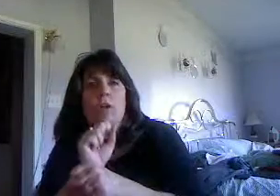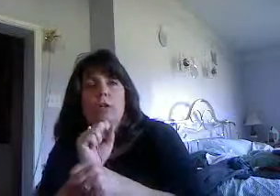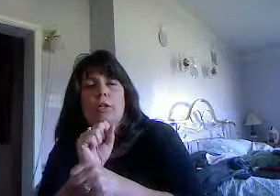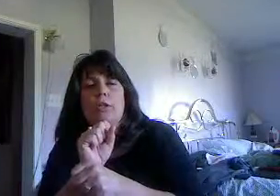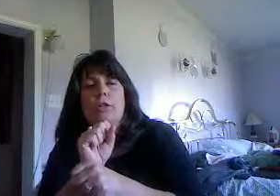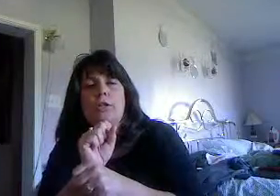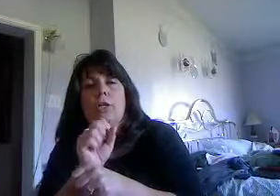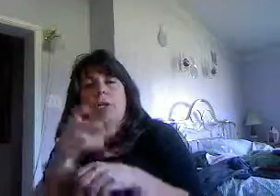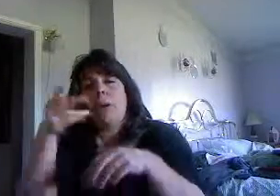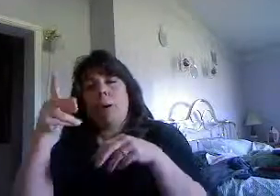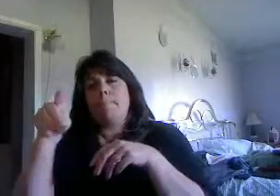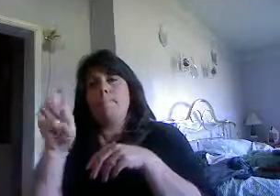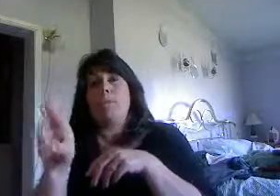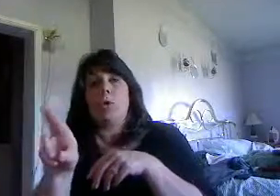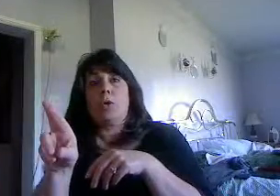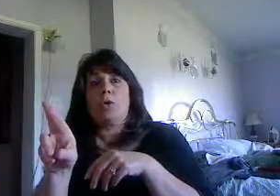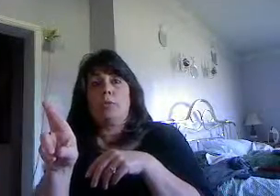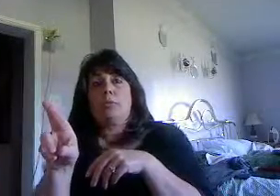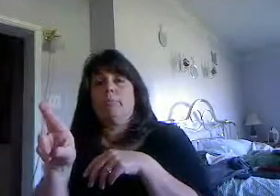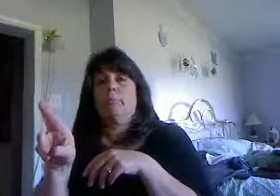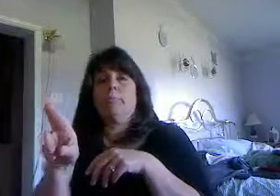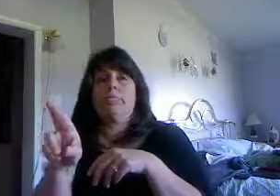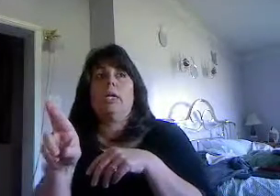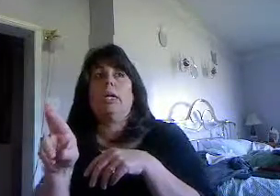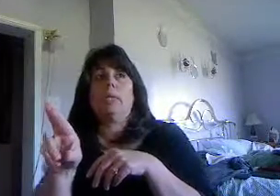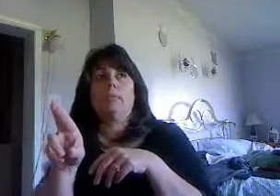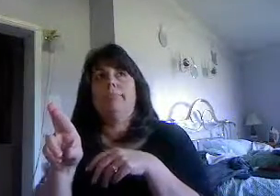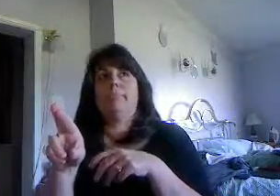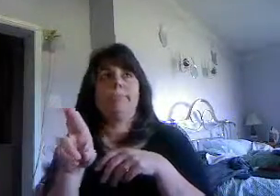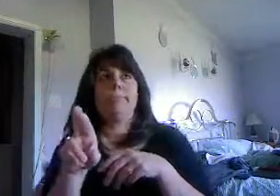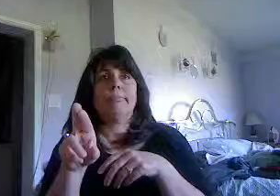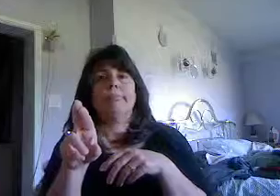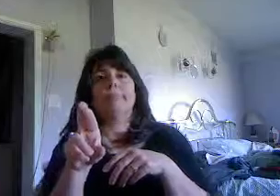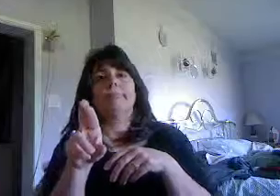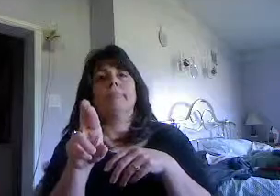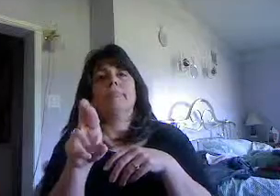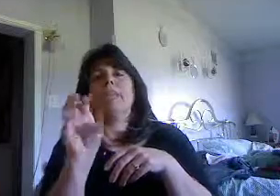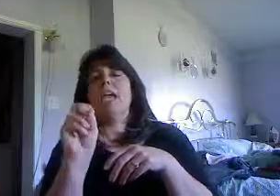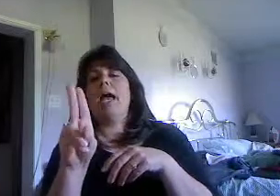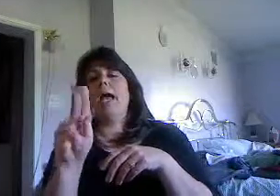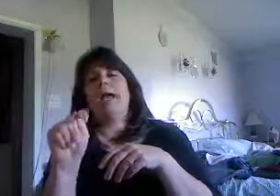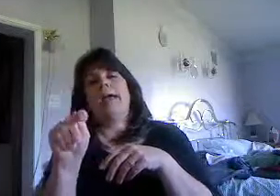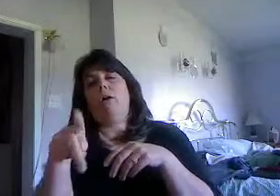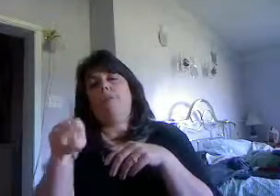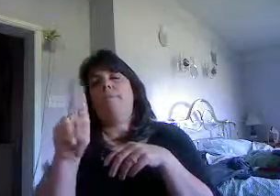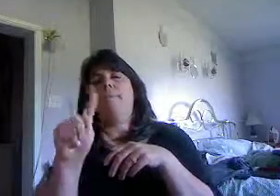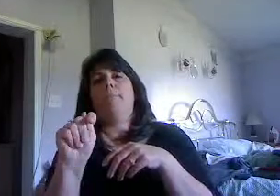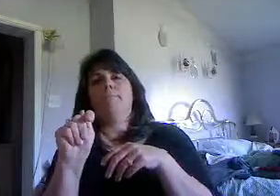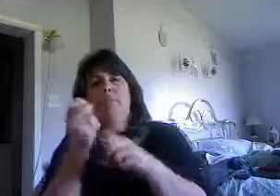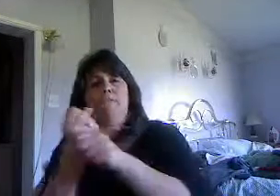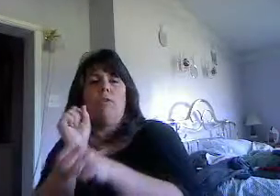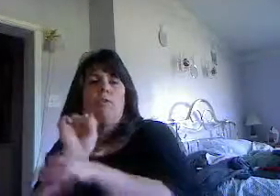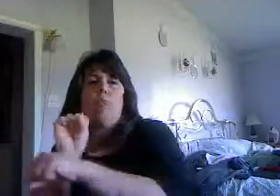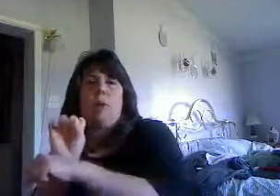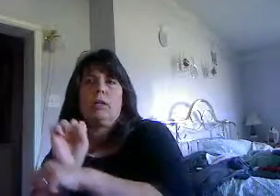hit the central cities hard, as they both have the out-migration of employment and then also experience these national losses on top of